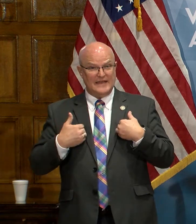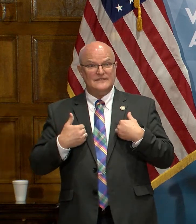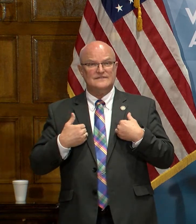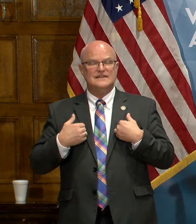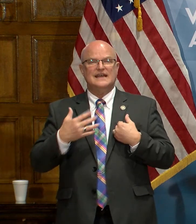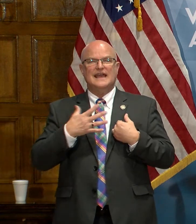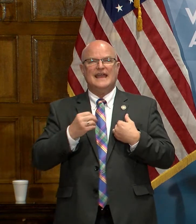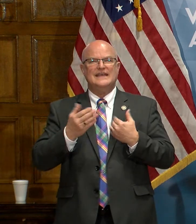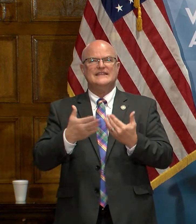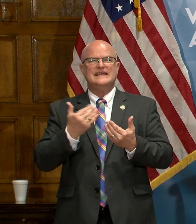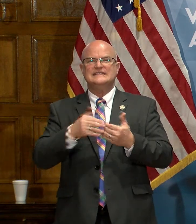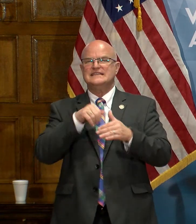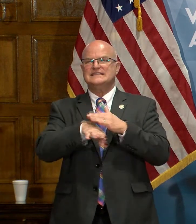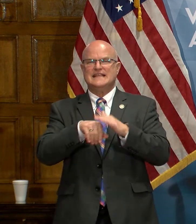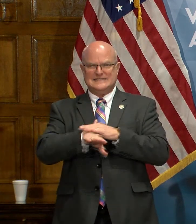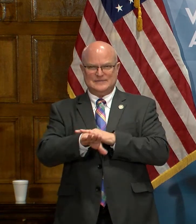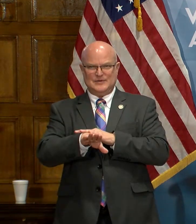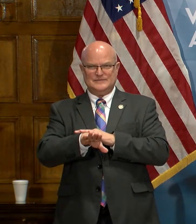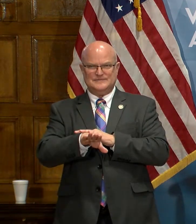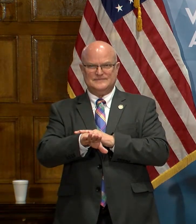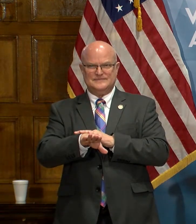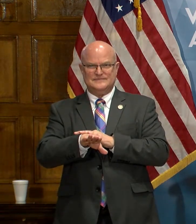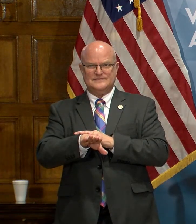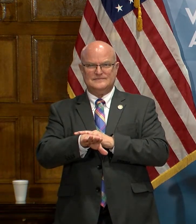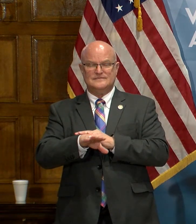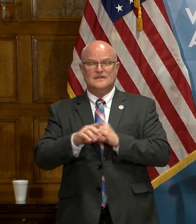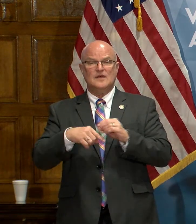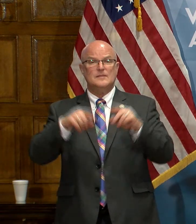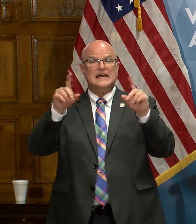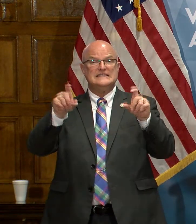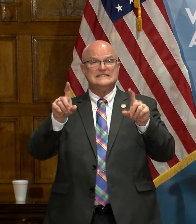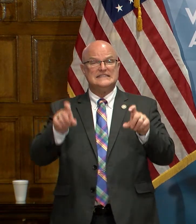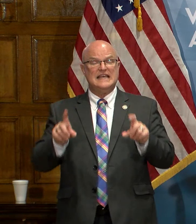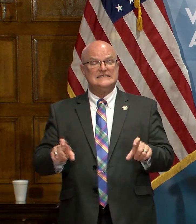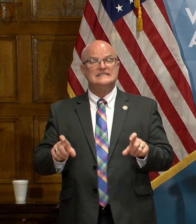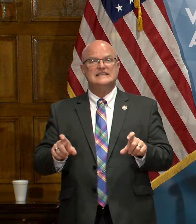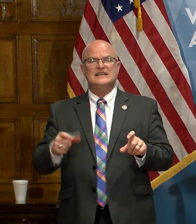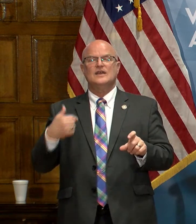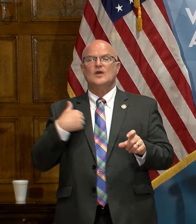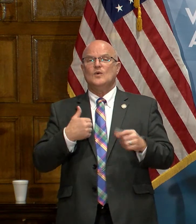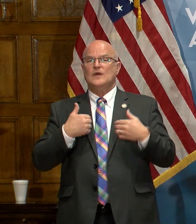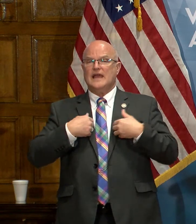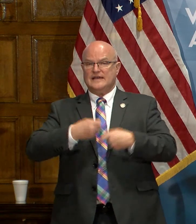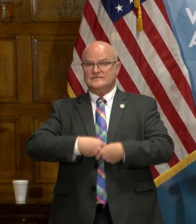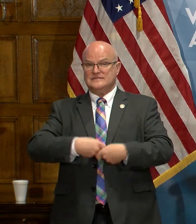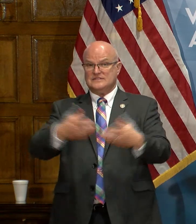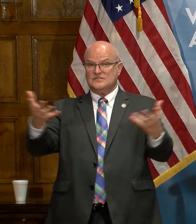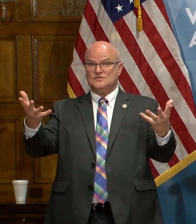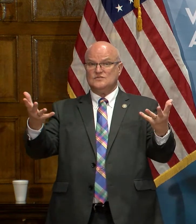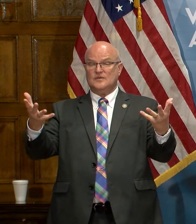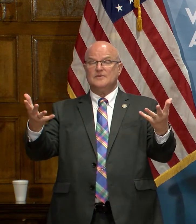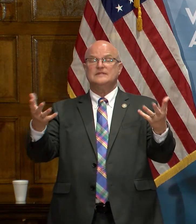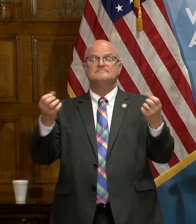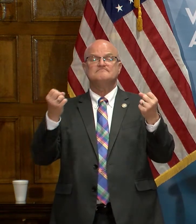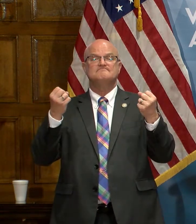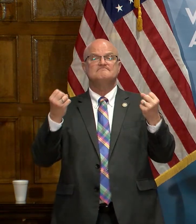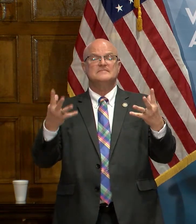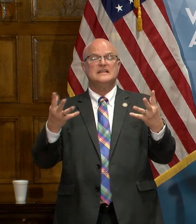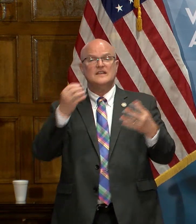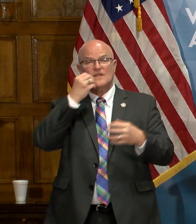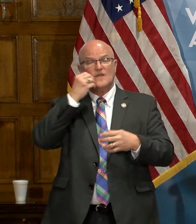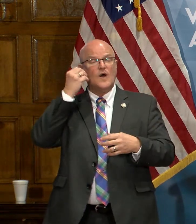and they're easily accessible. With regard to testing, we have distributed a significant number